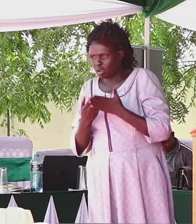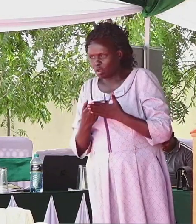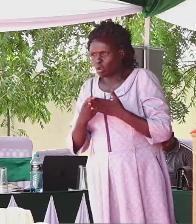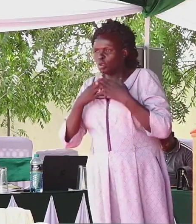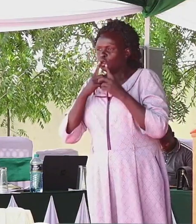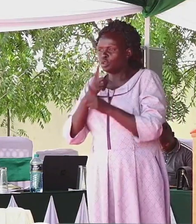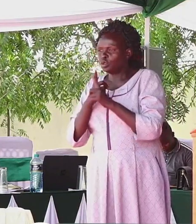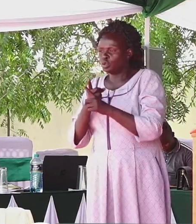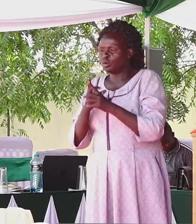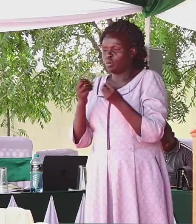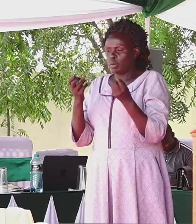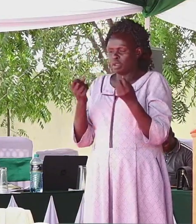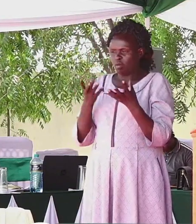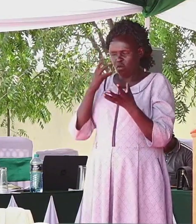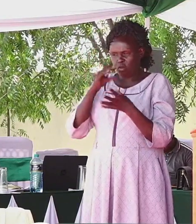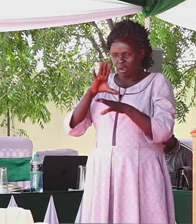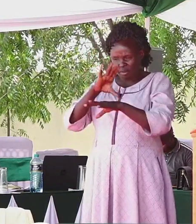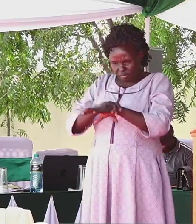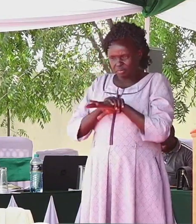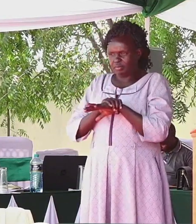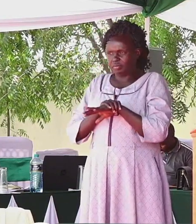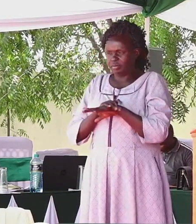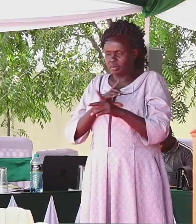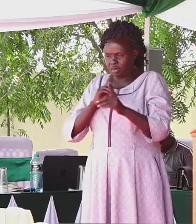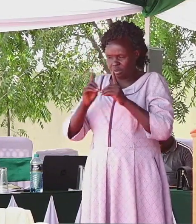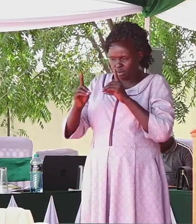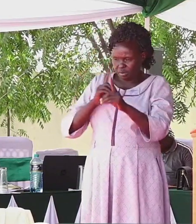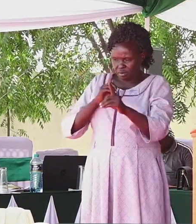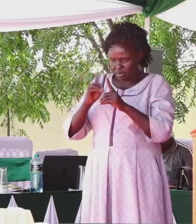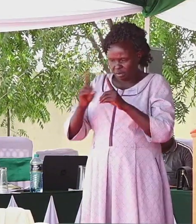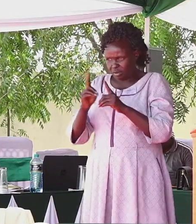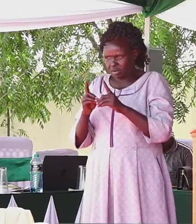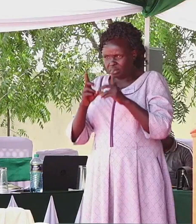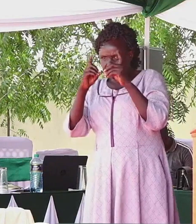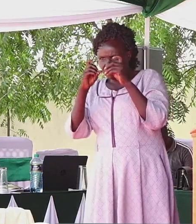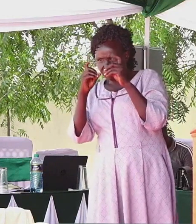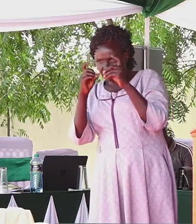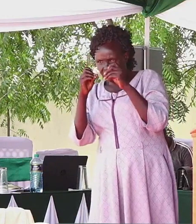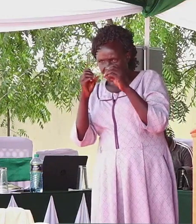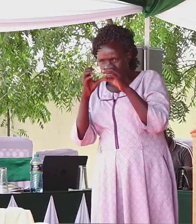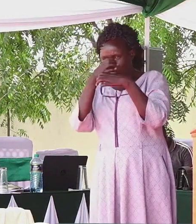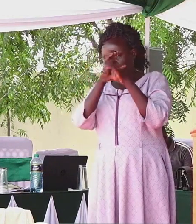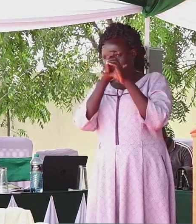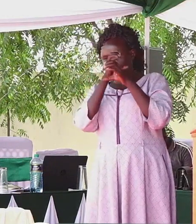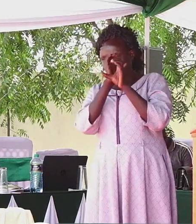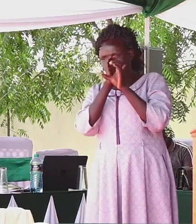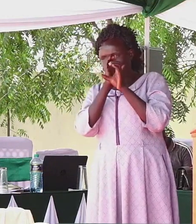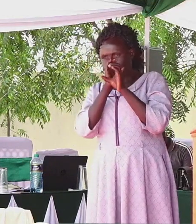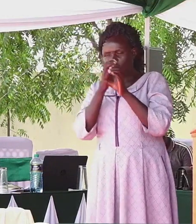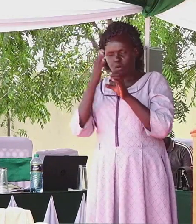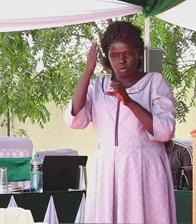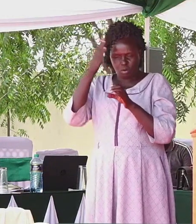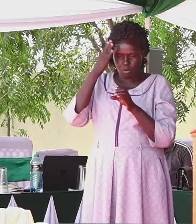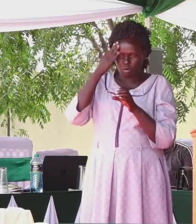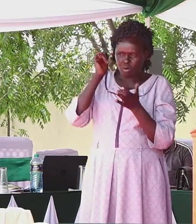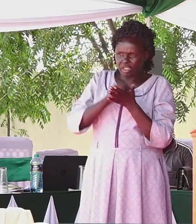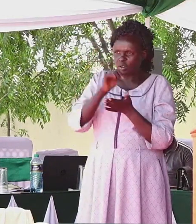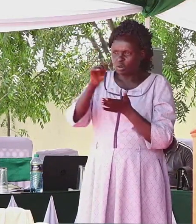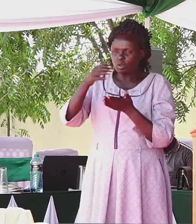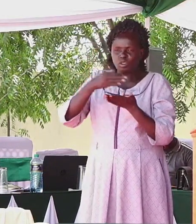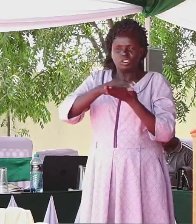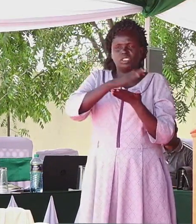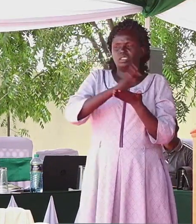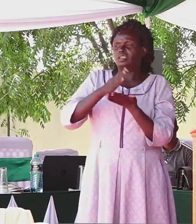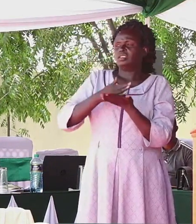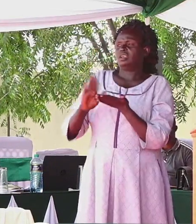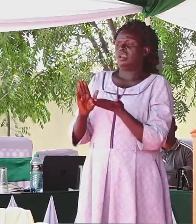capturing the discussions. The photographers, the videographers, we know that you will share